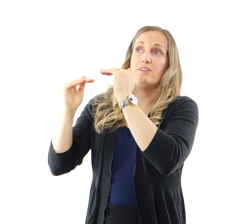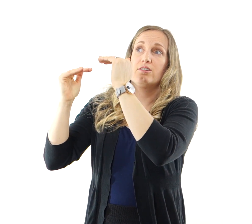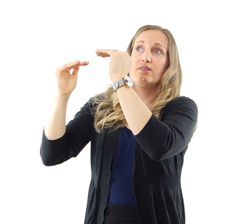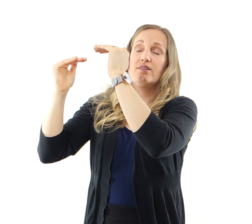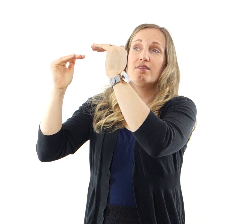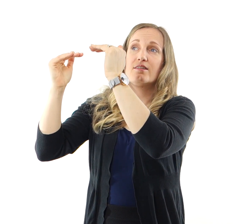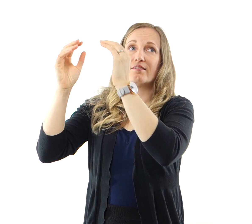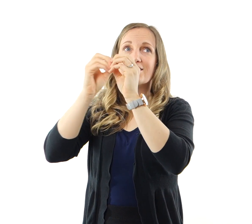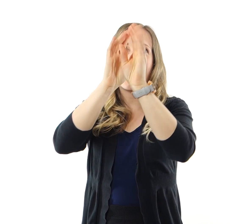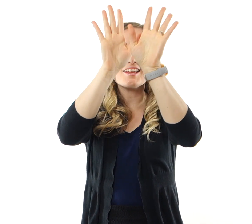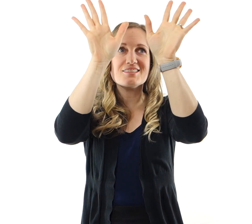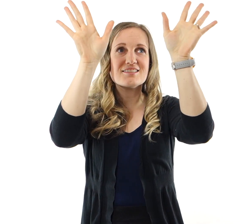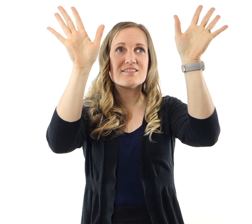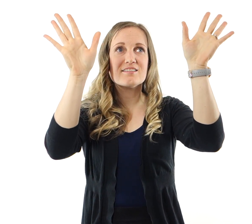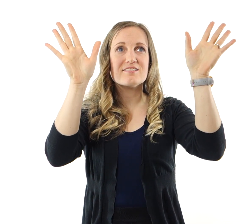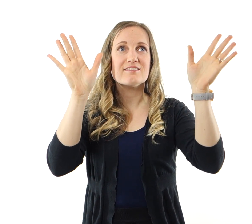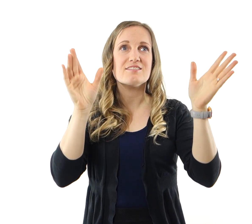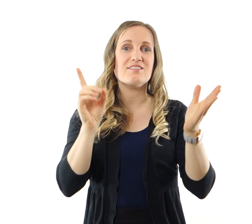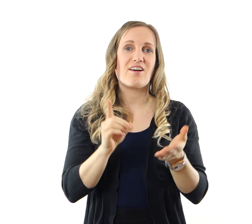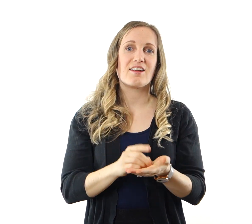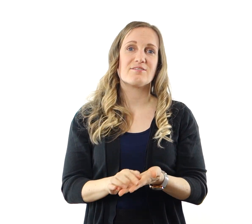greater light divine.